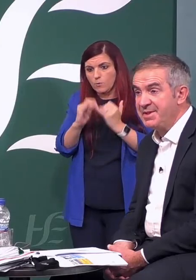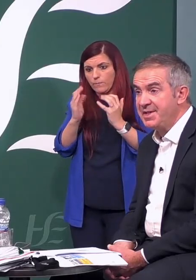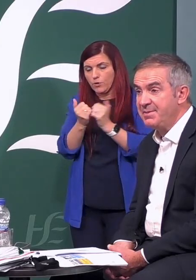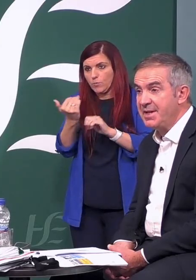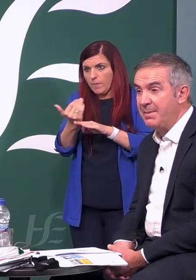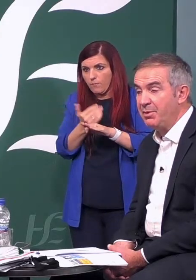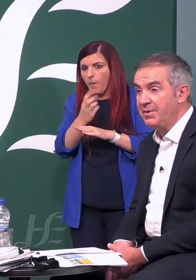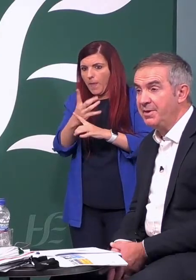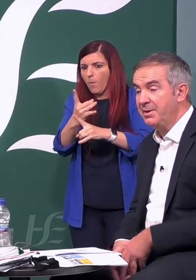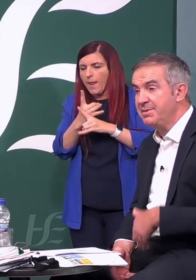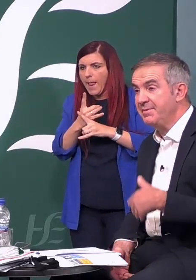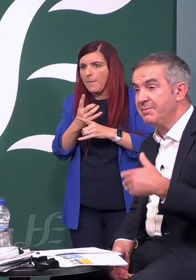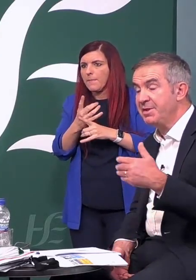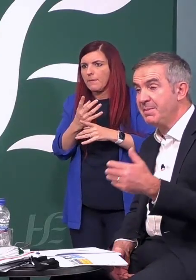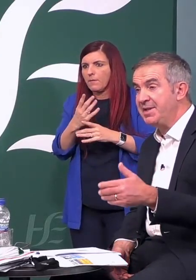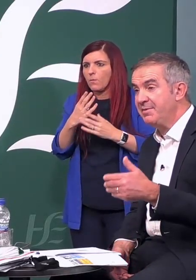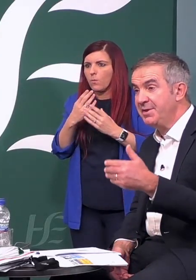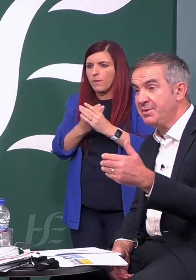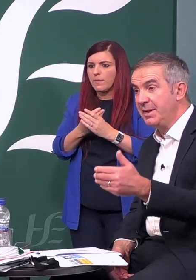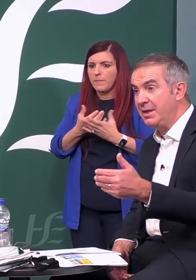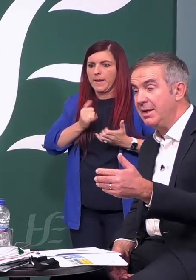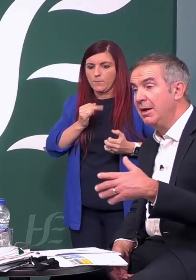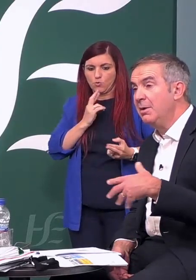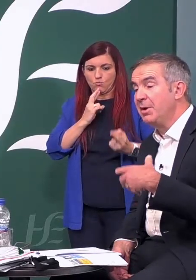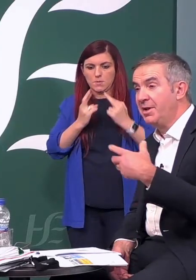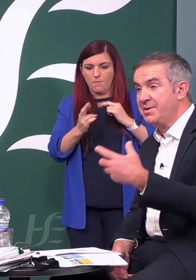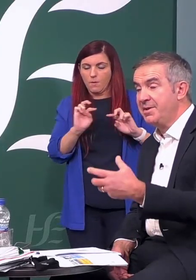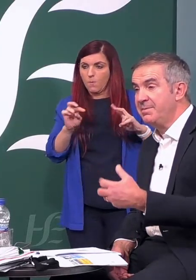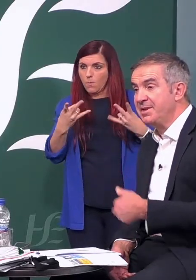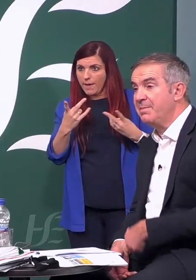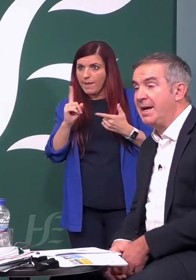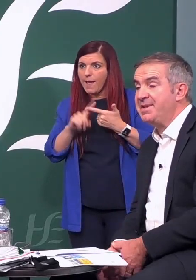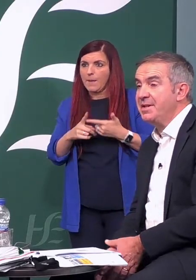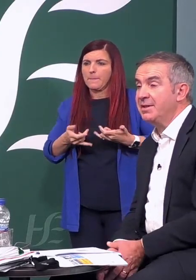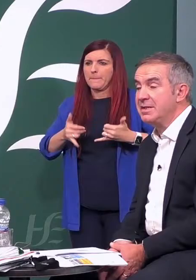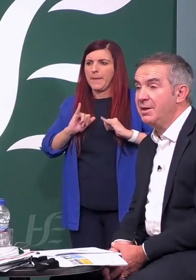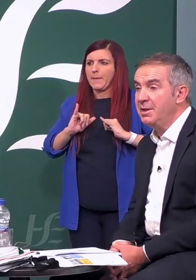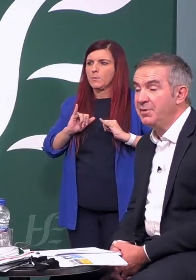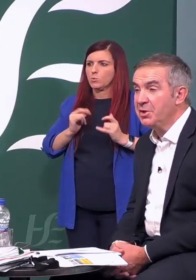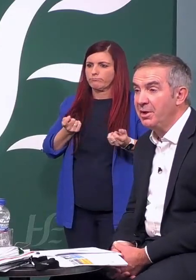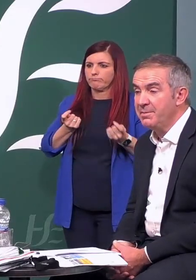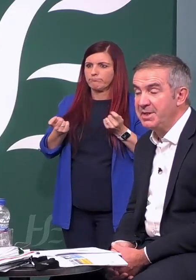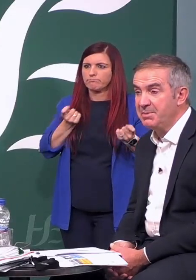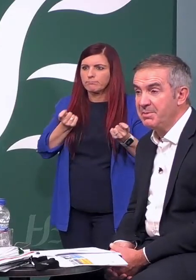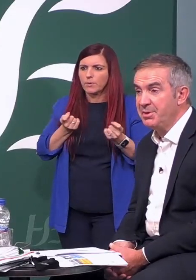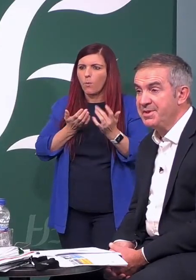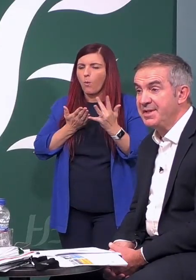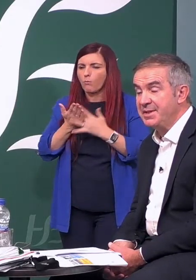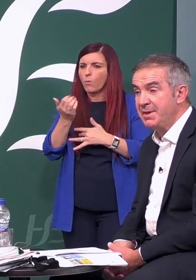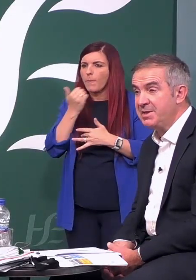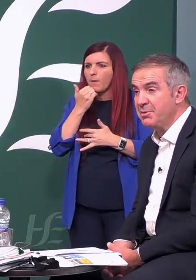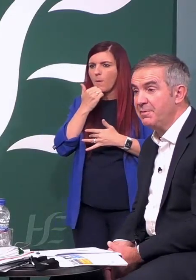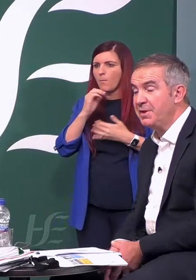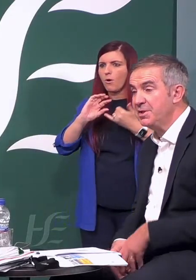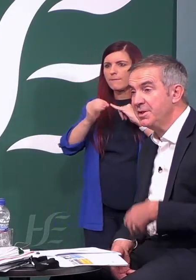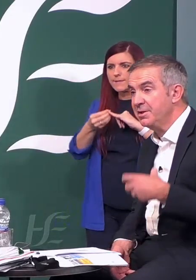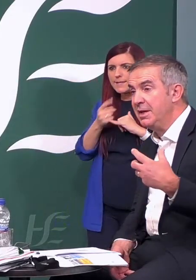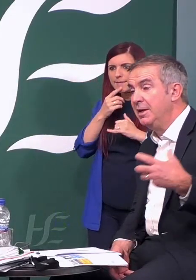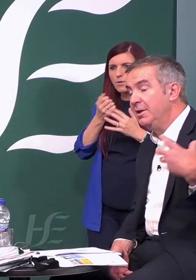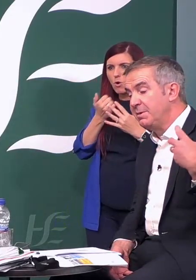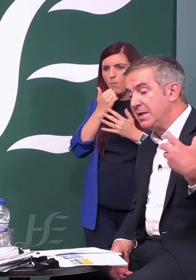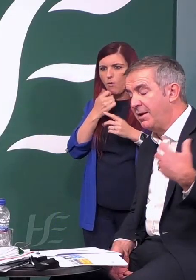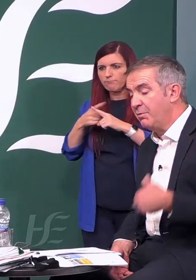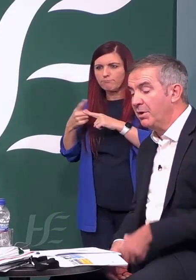help to assist with that, both in terms of responsiveness quickly, but also in terms of capacity, because clearly if you can automate some of the processes, it makes it more efficient.